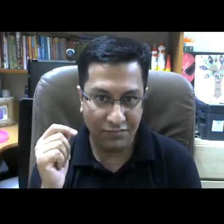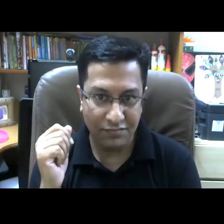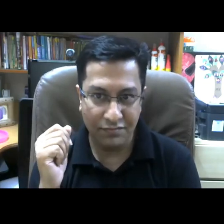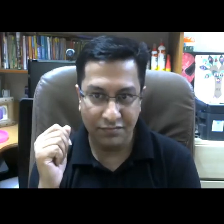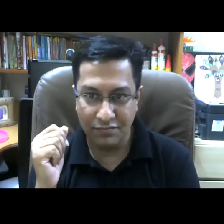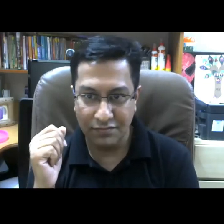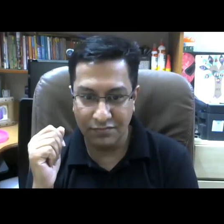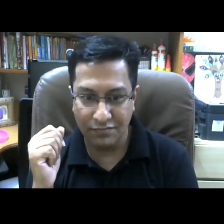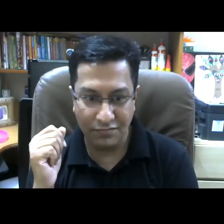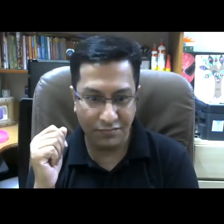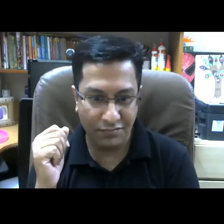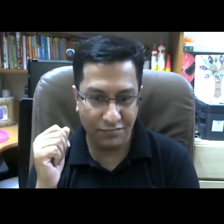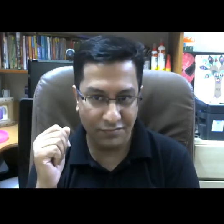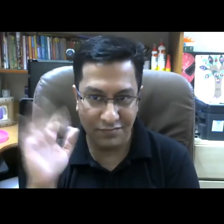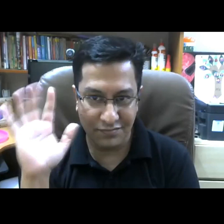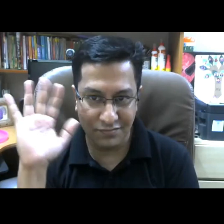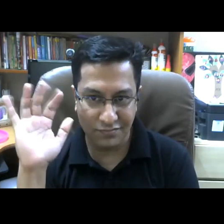working.